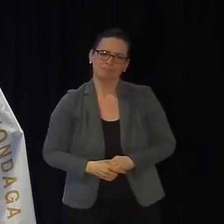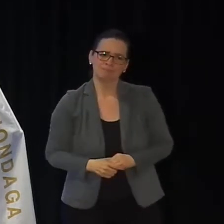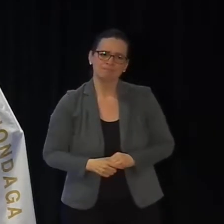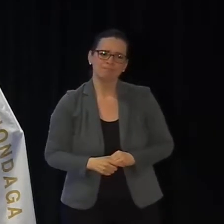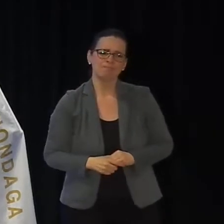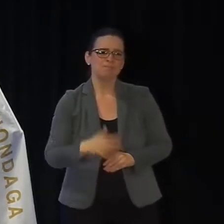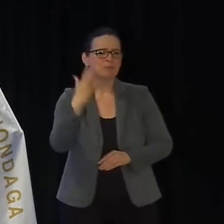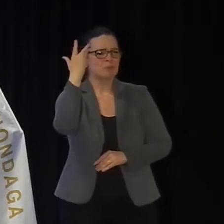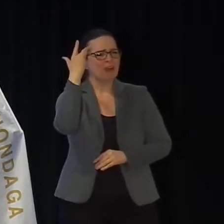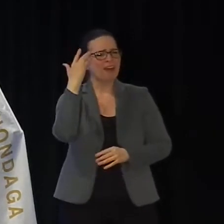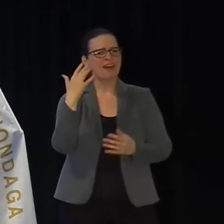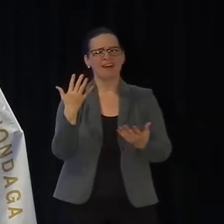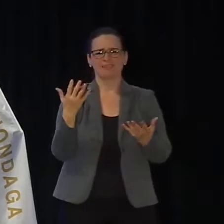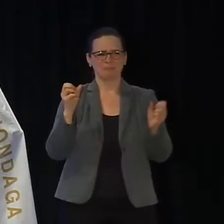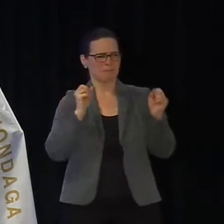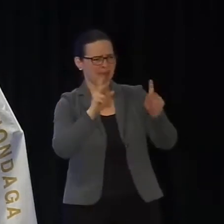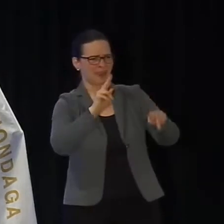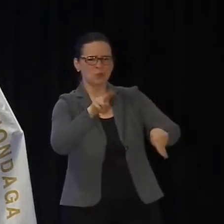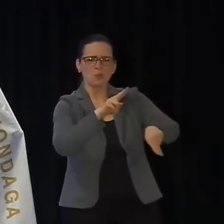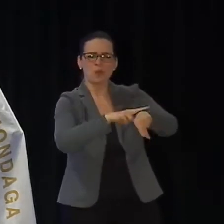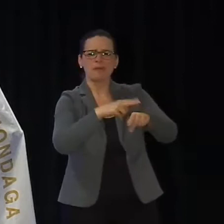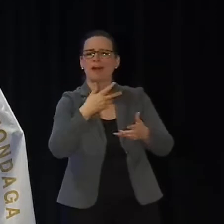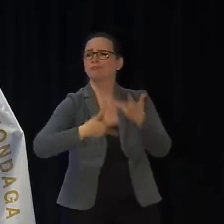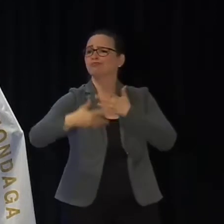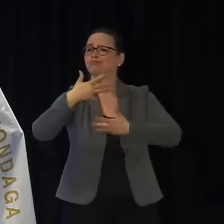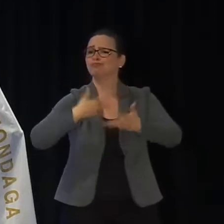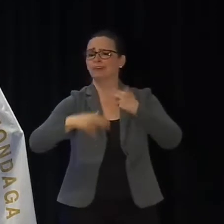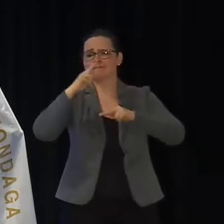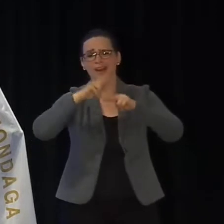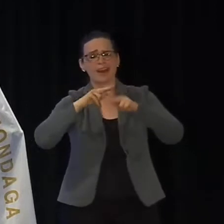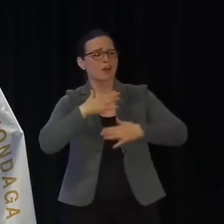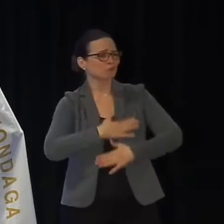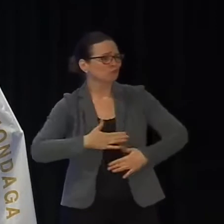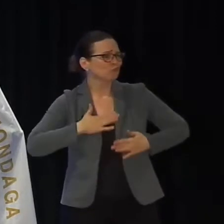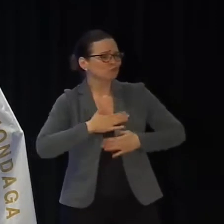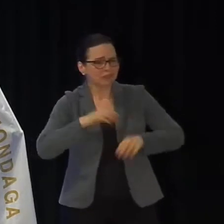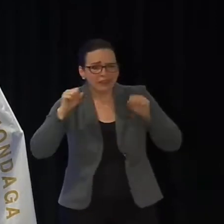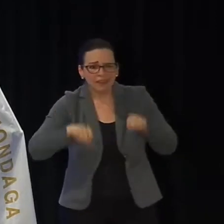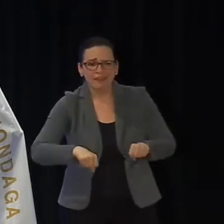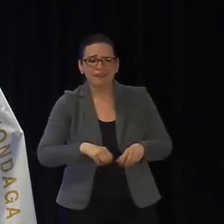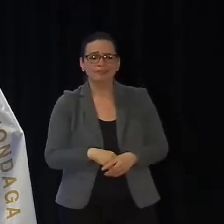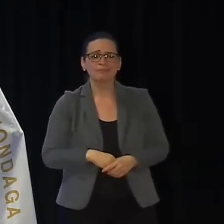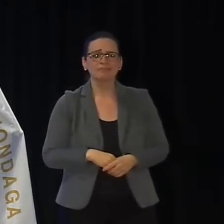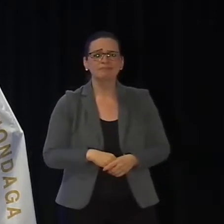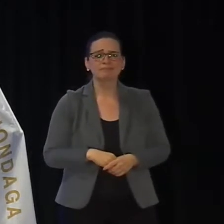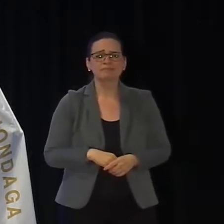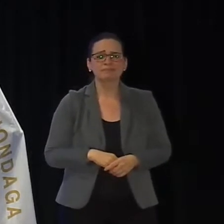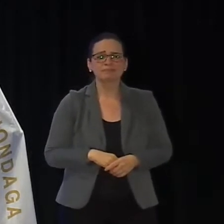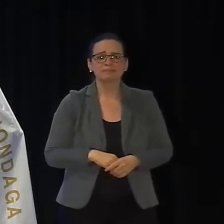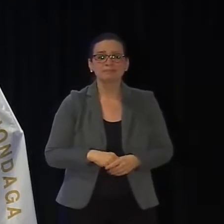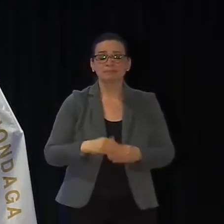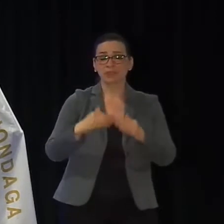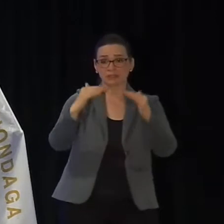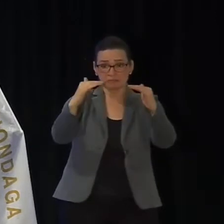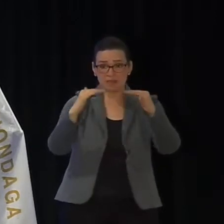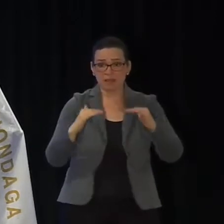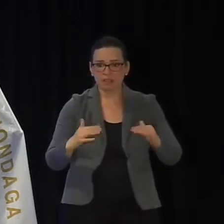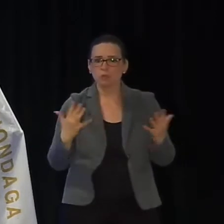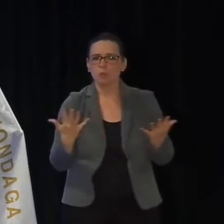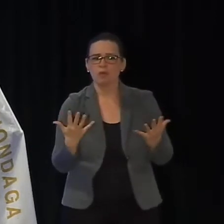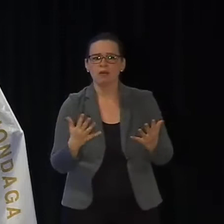The following week, 16 and above are going to be eligible. A reminder to